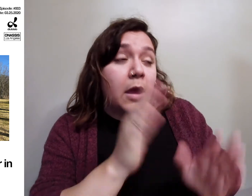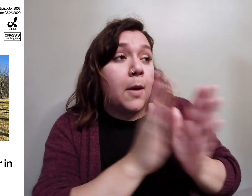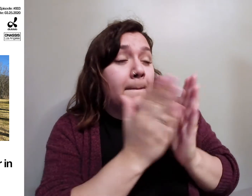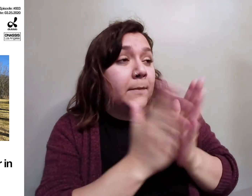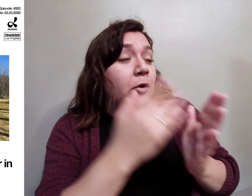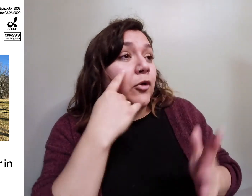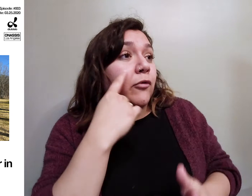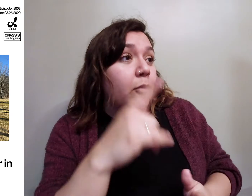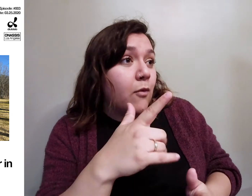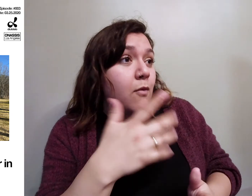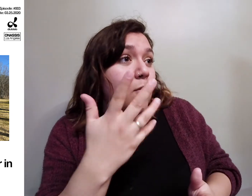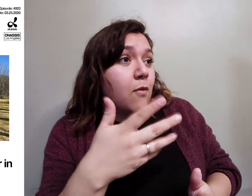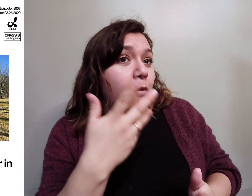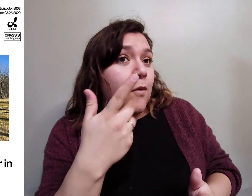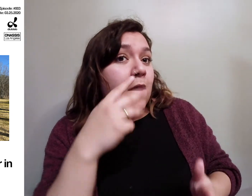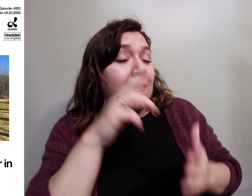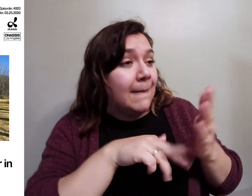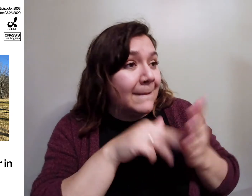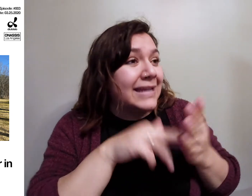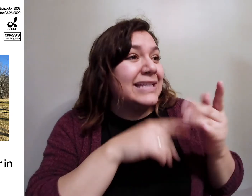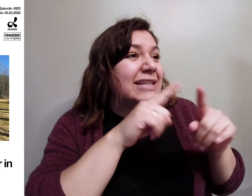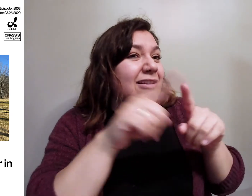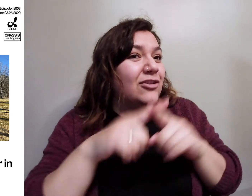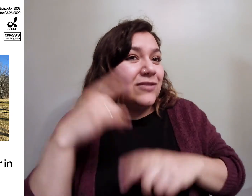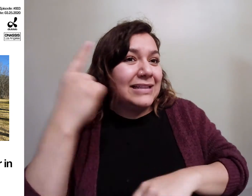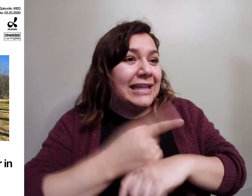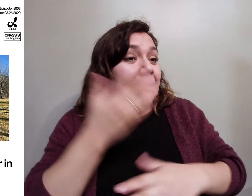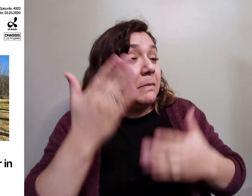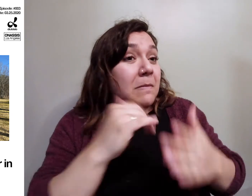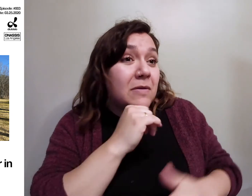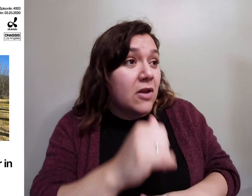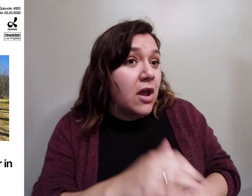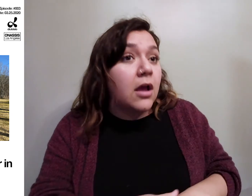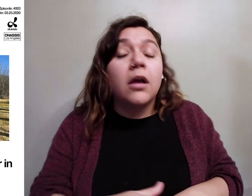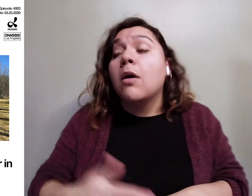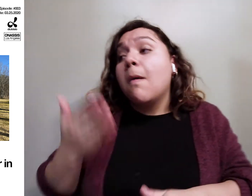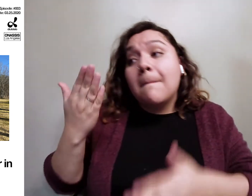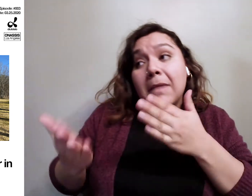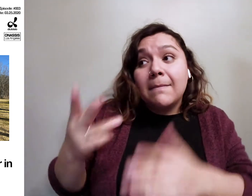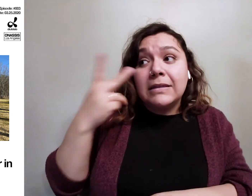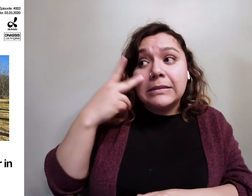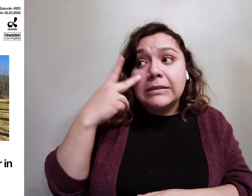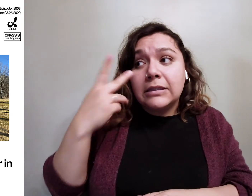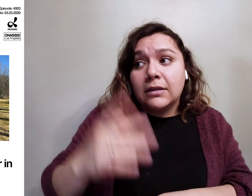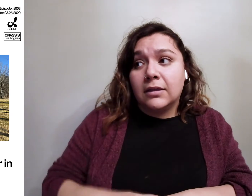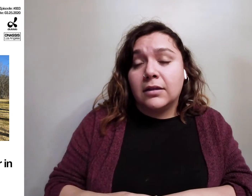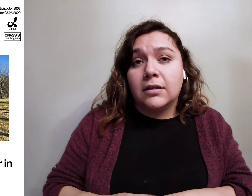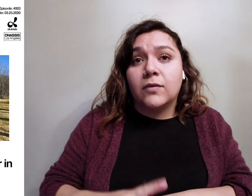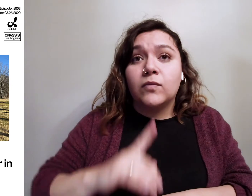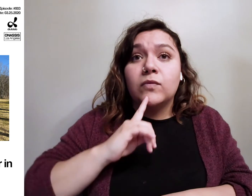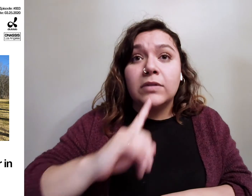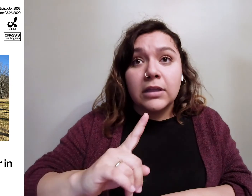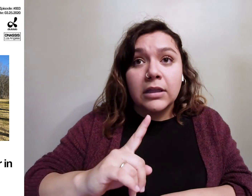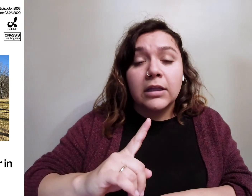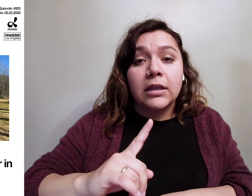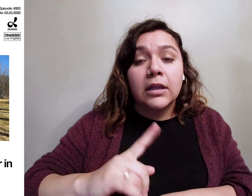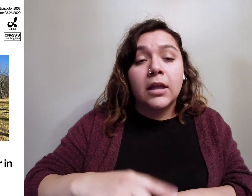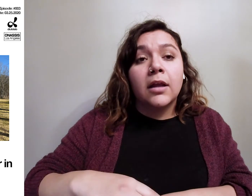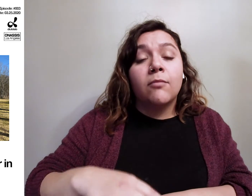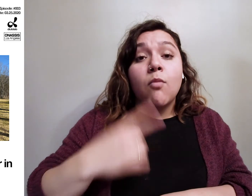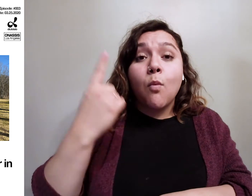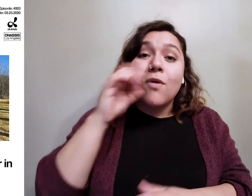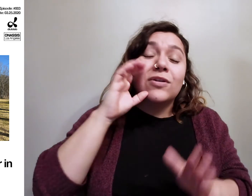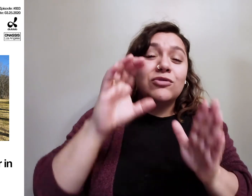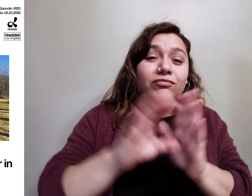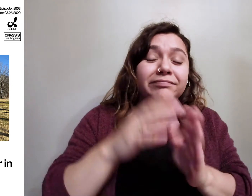a day, and it's not that many now, but we'll see how many we get to. What